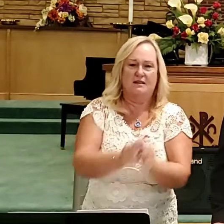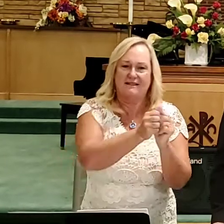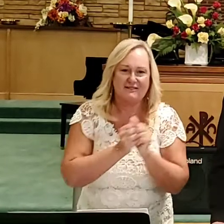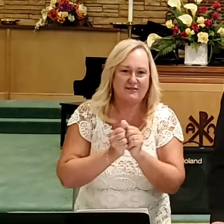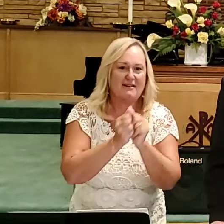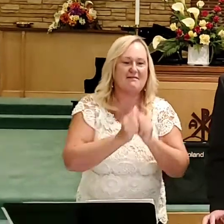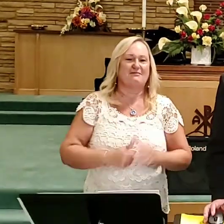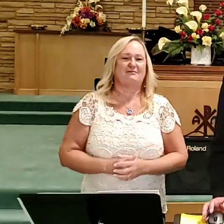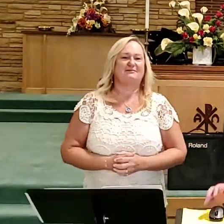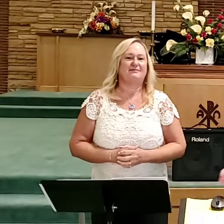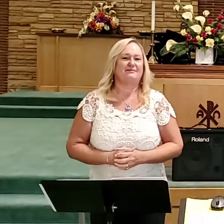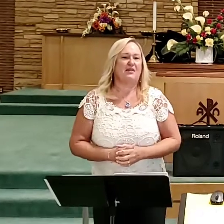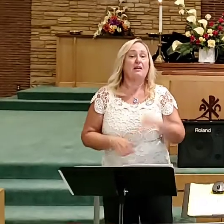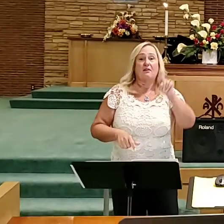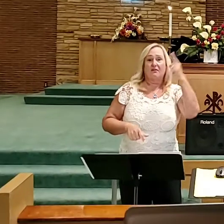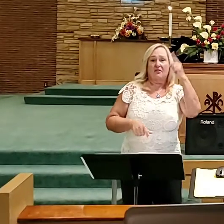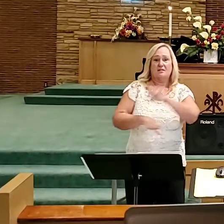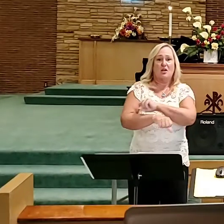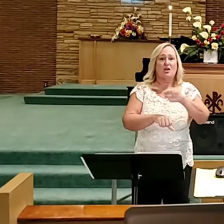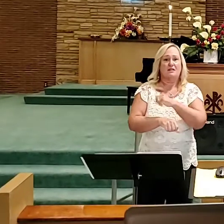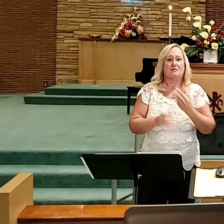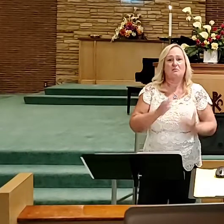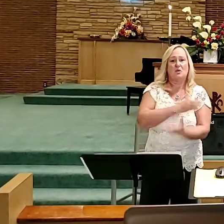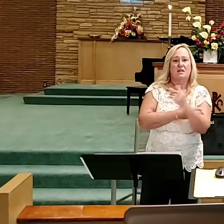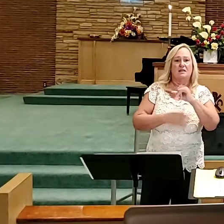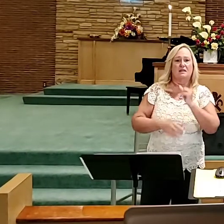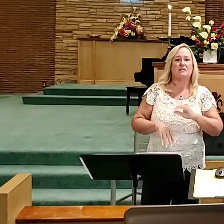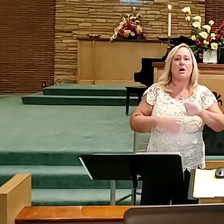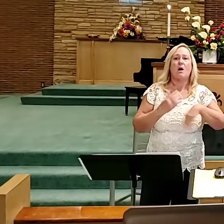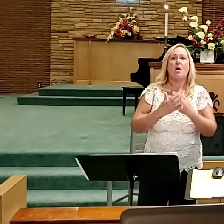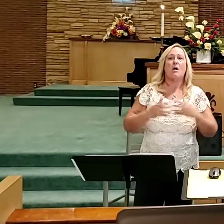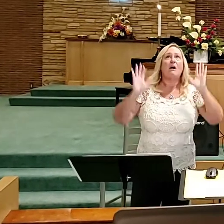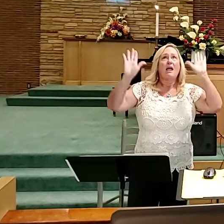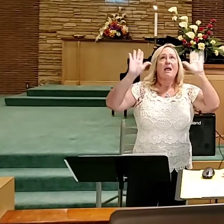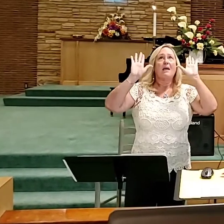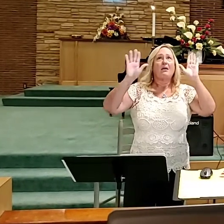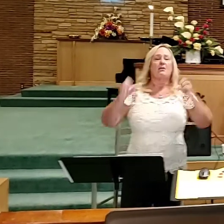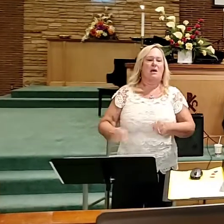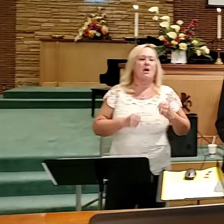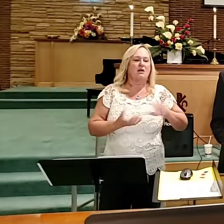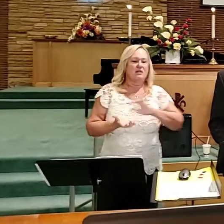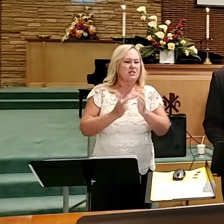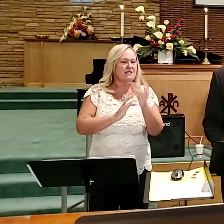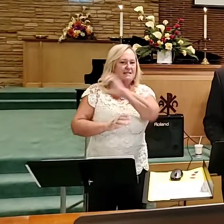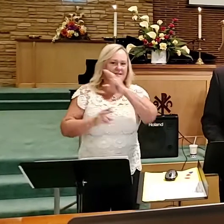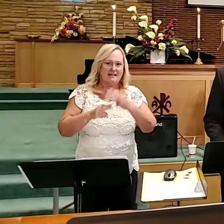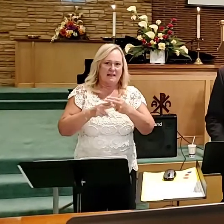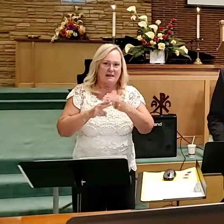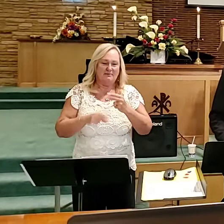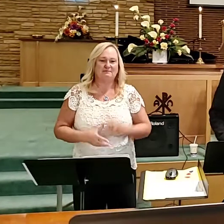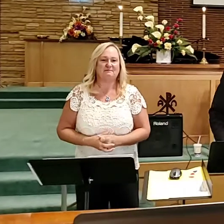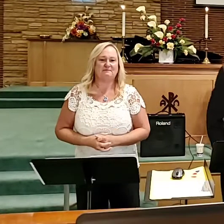together. Our first song this morning is All Hail the Power of Jesus' Name.